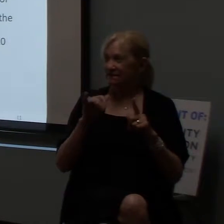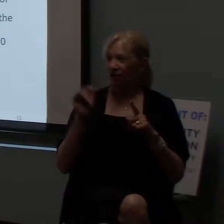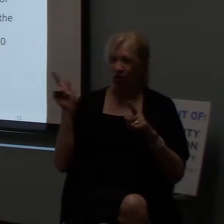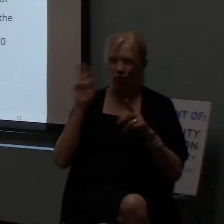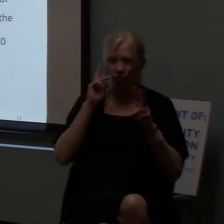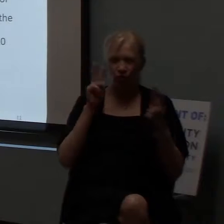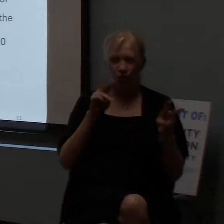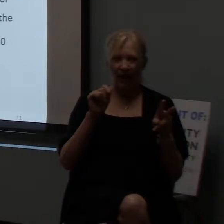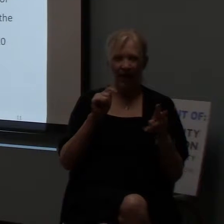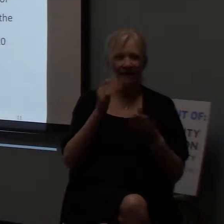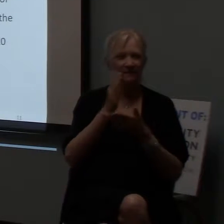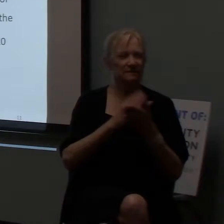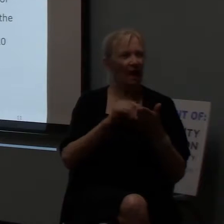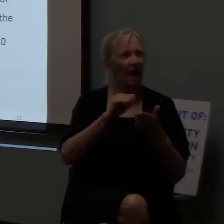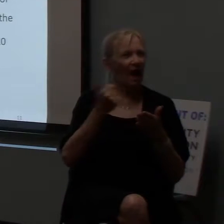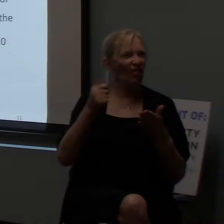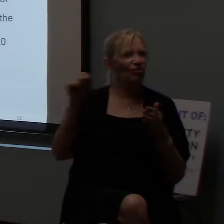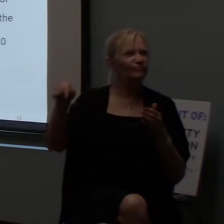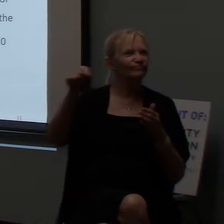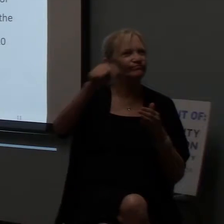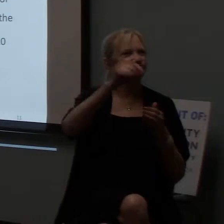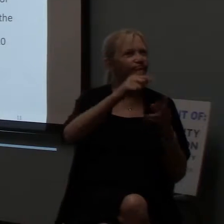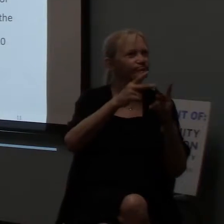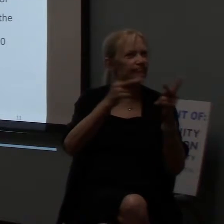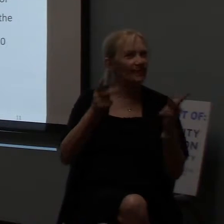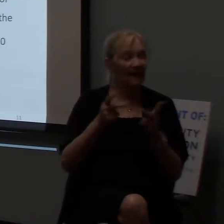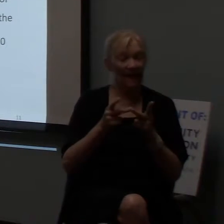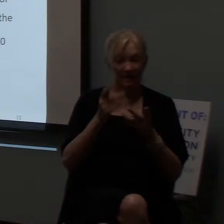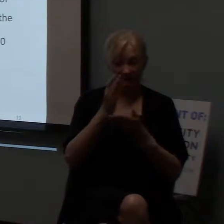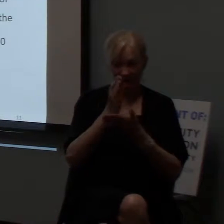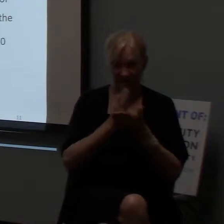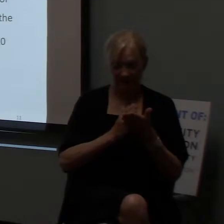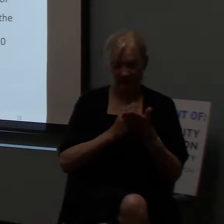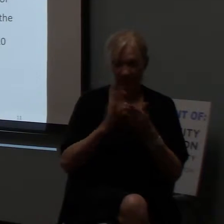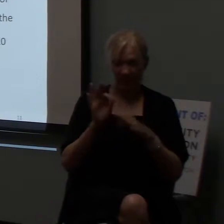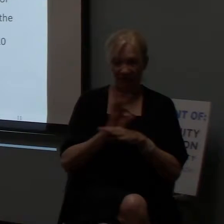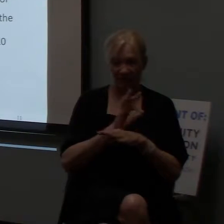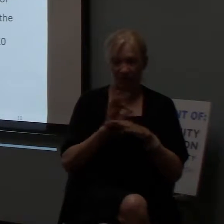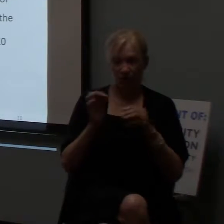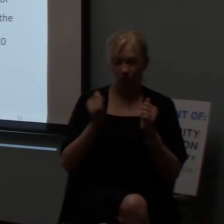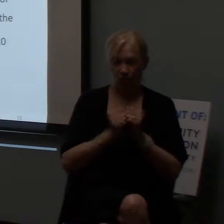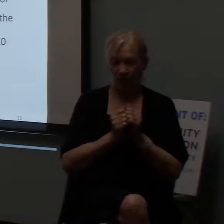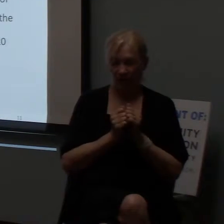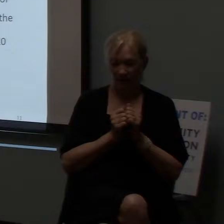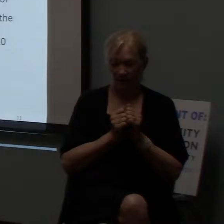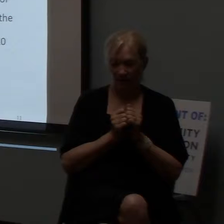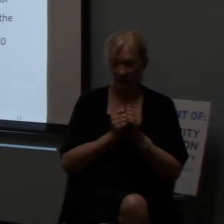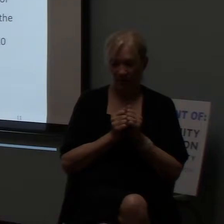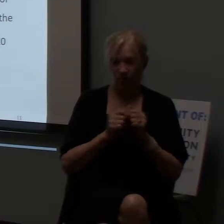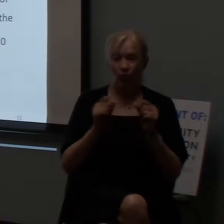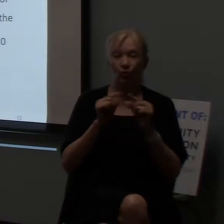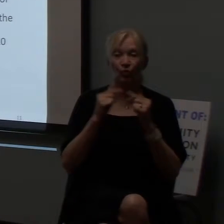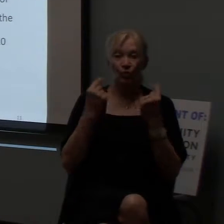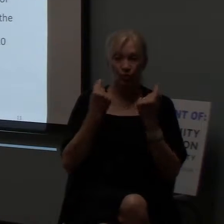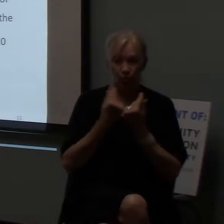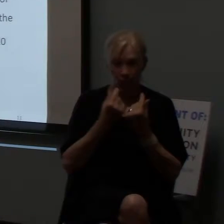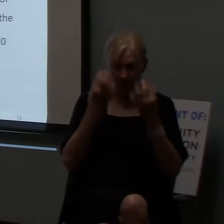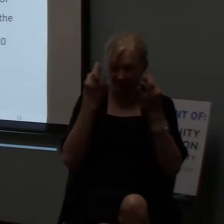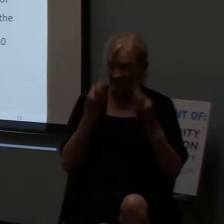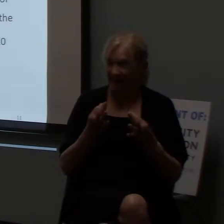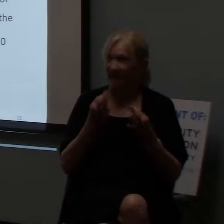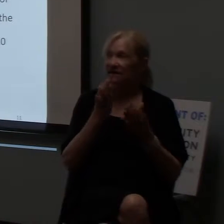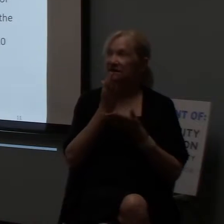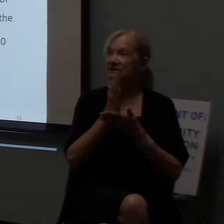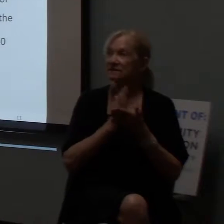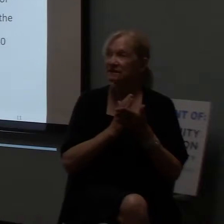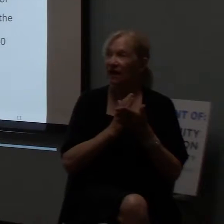other counties in terms of how they function, and some of them function with a definite group decision, and some function